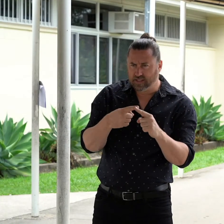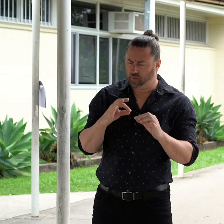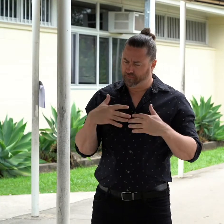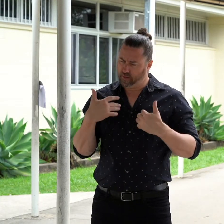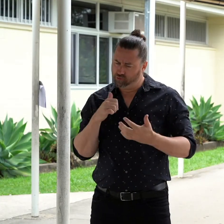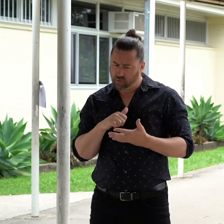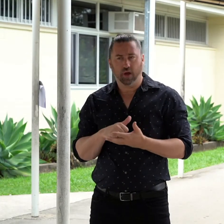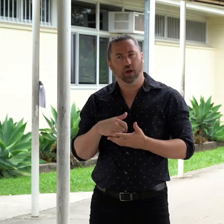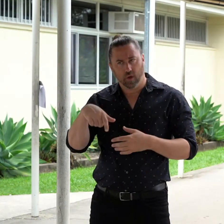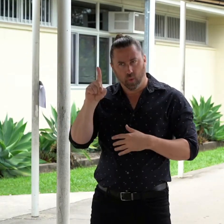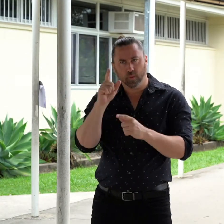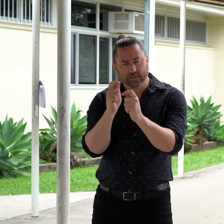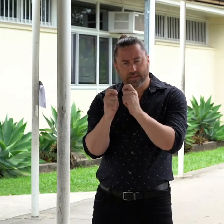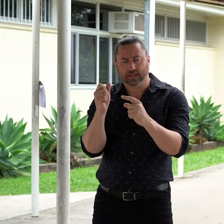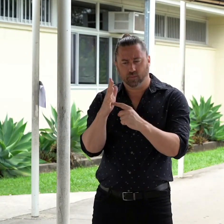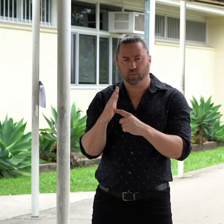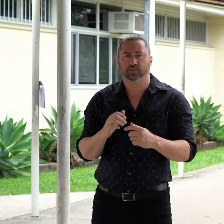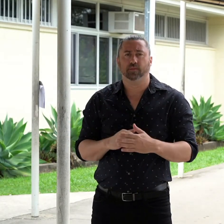get tested. We did